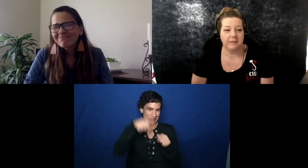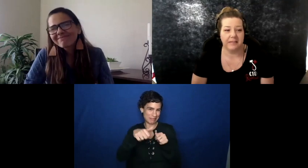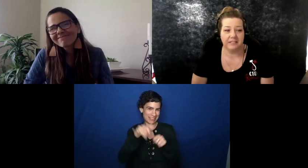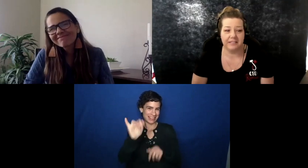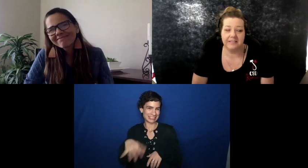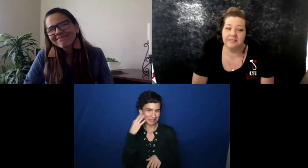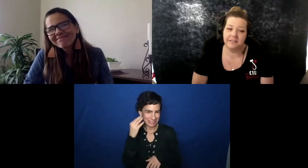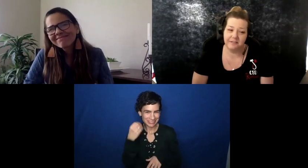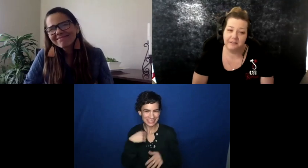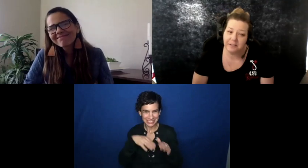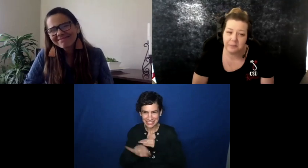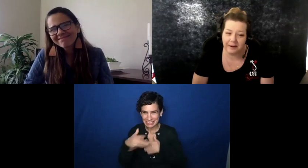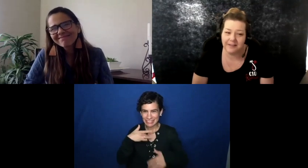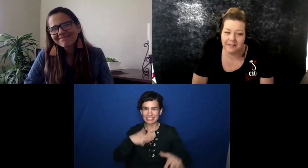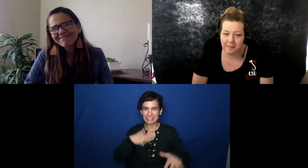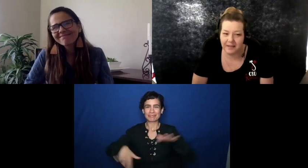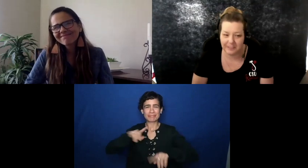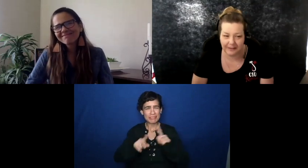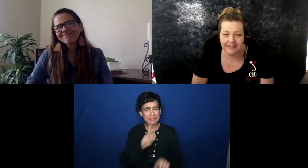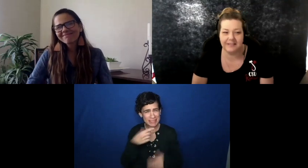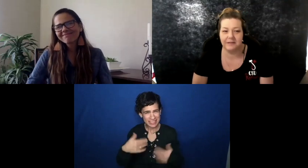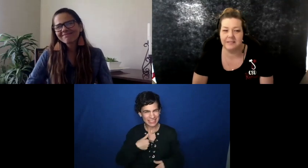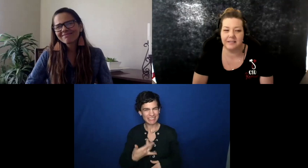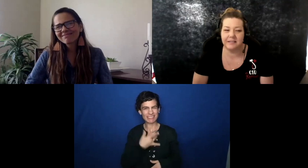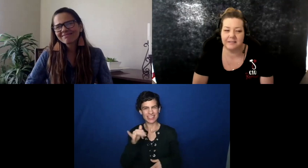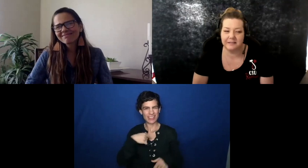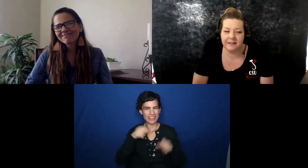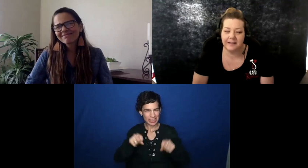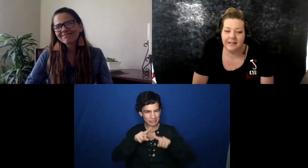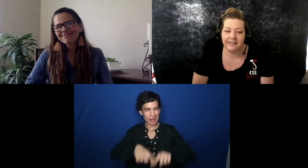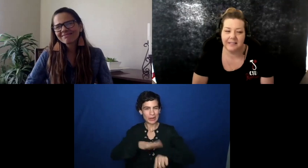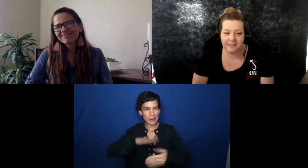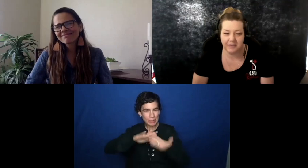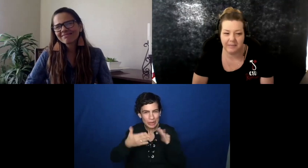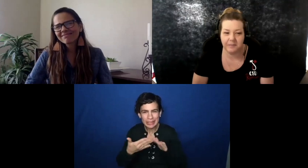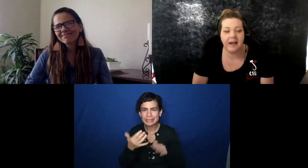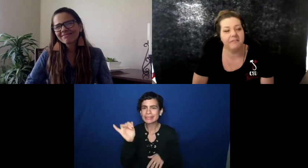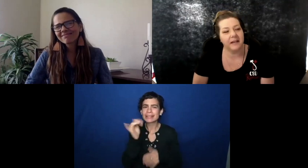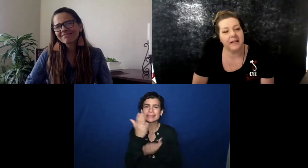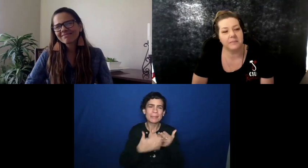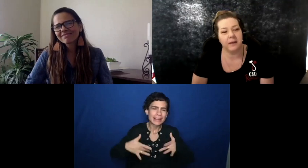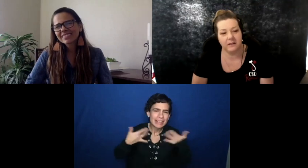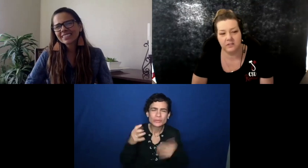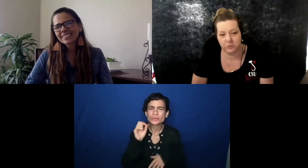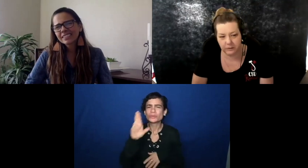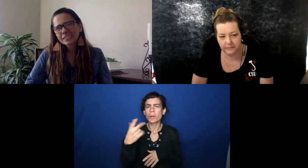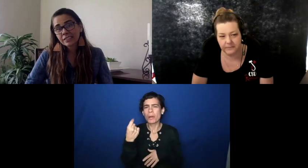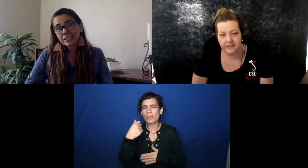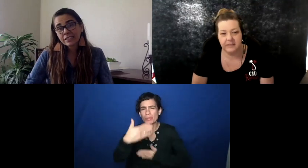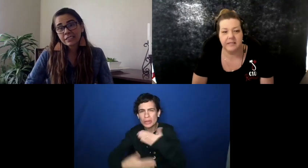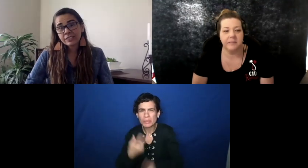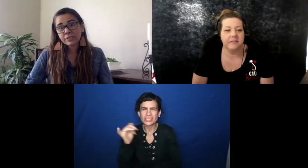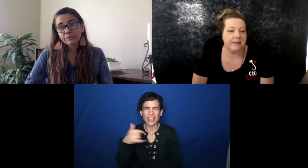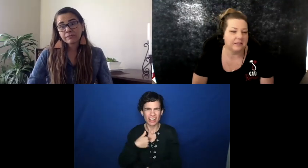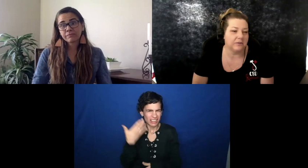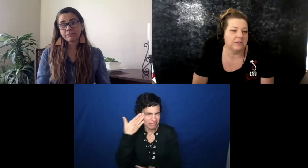I was actually still a fairly new parent, so I remember that experience. So it's tough sometimes, but I feel like I could depend on the school.